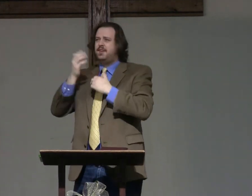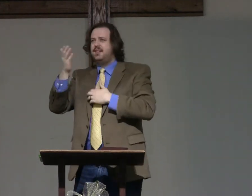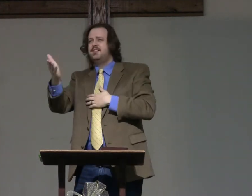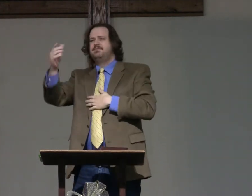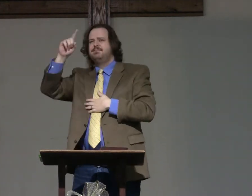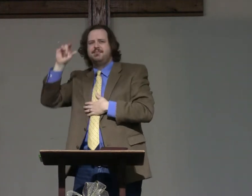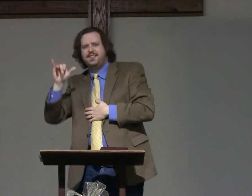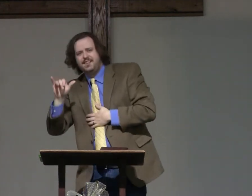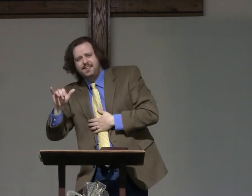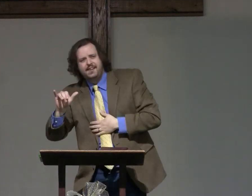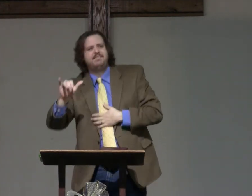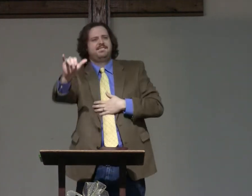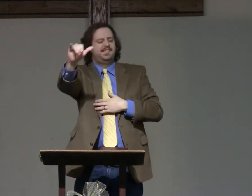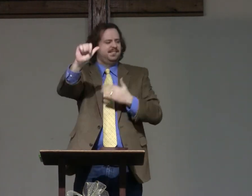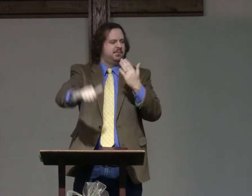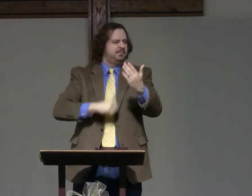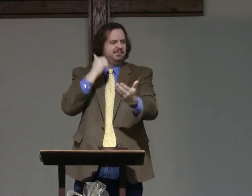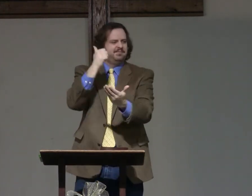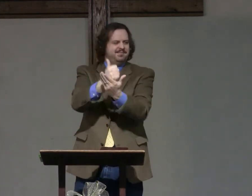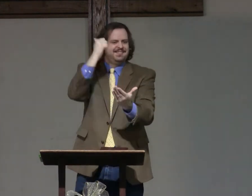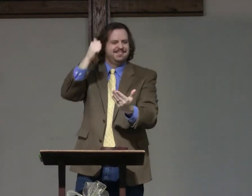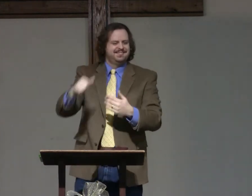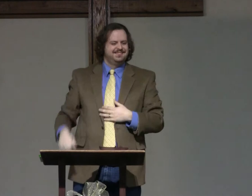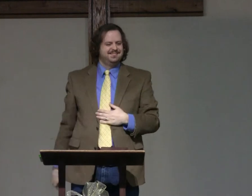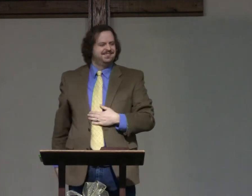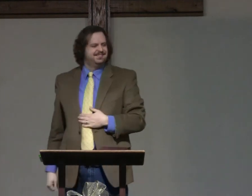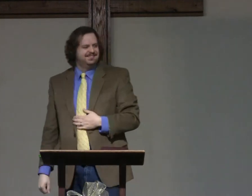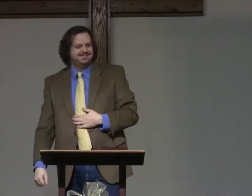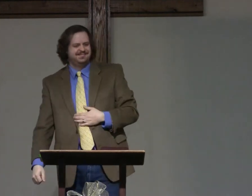to live with thee there. Amen.